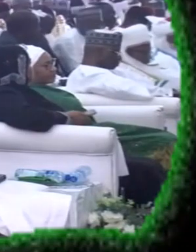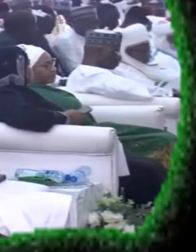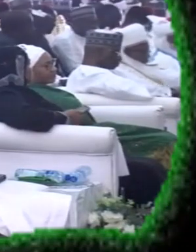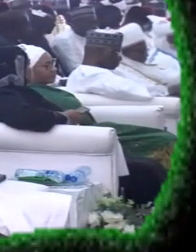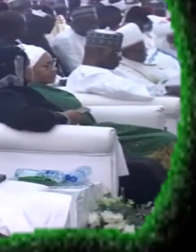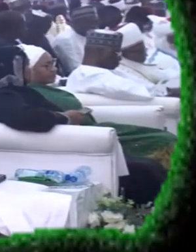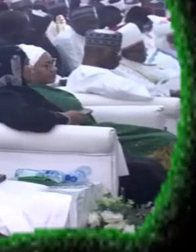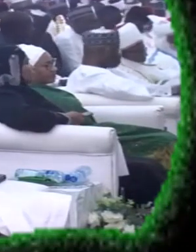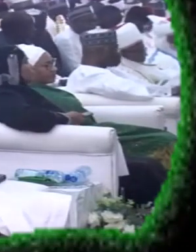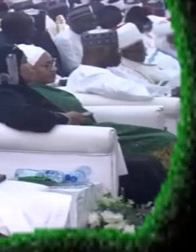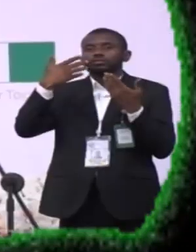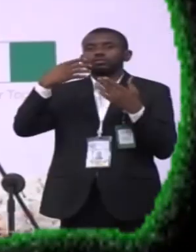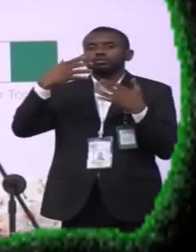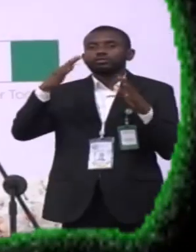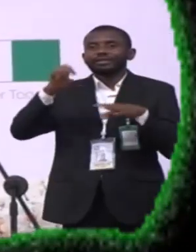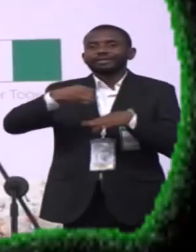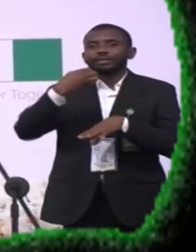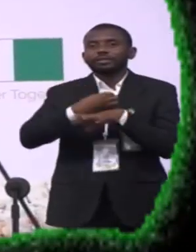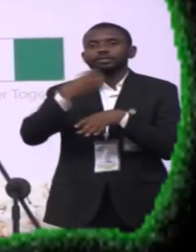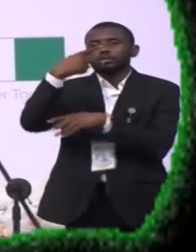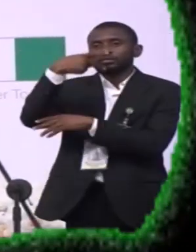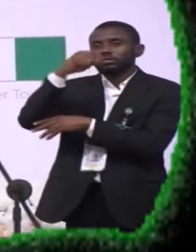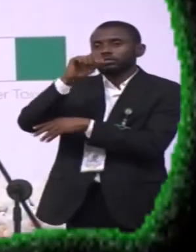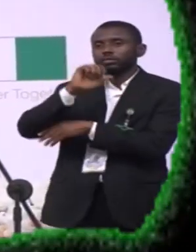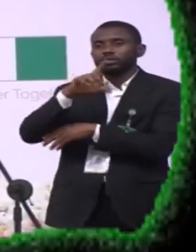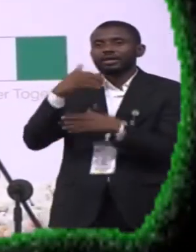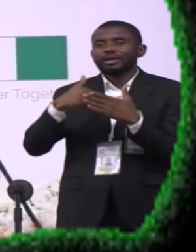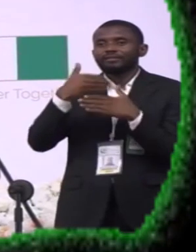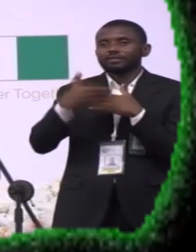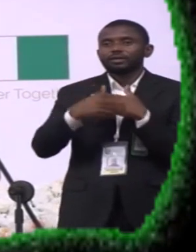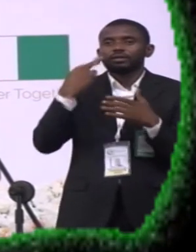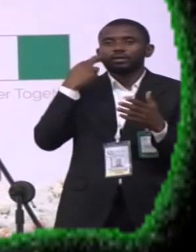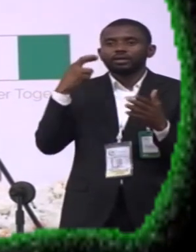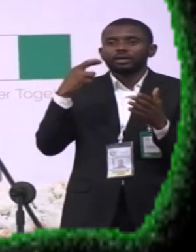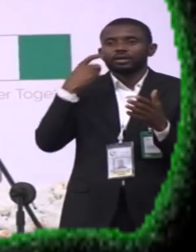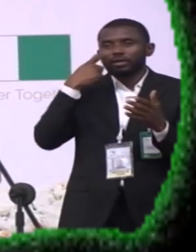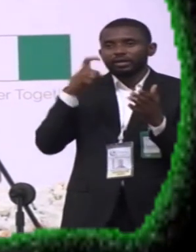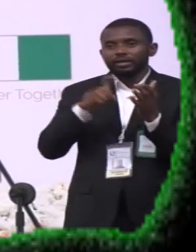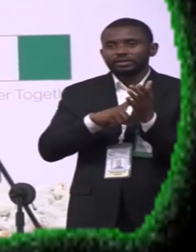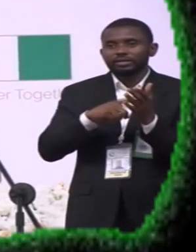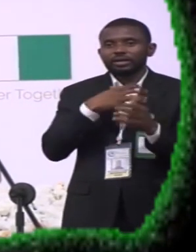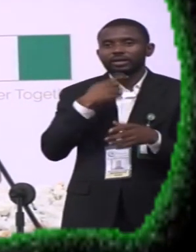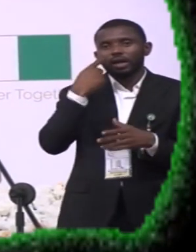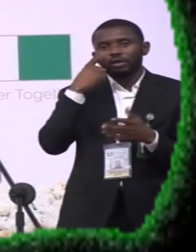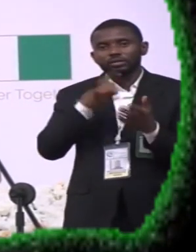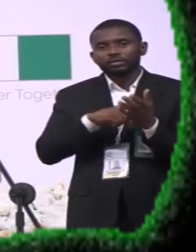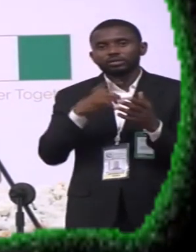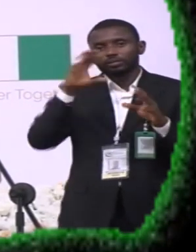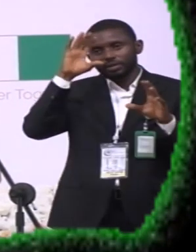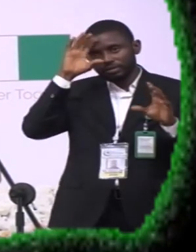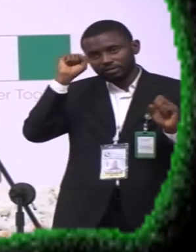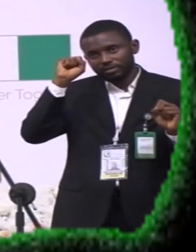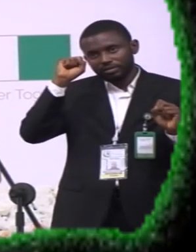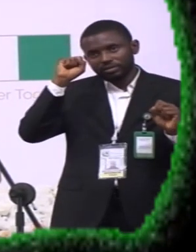existing protocols after recognizing and acknowledging the President of the